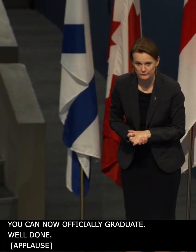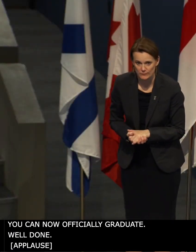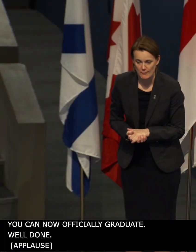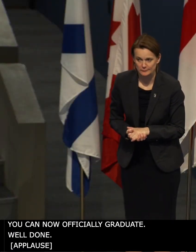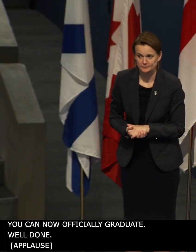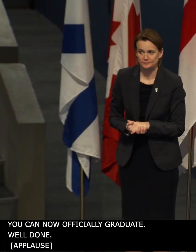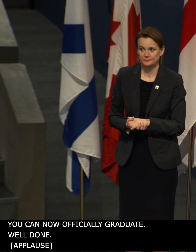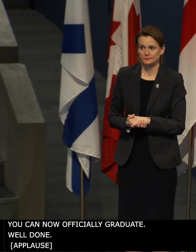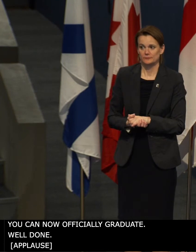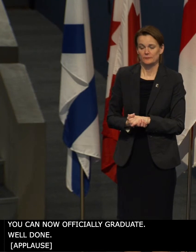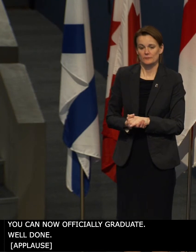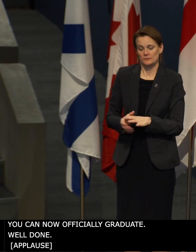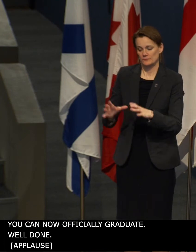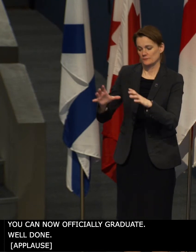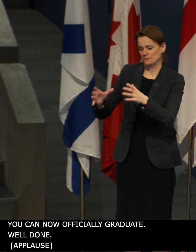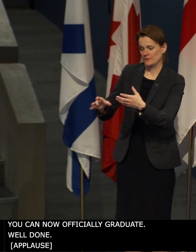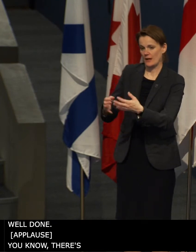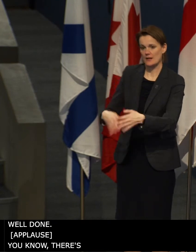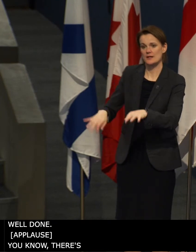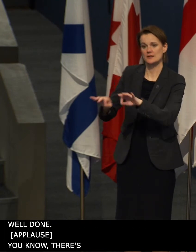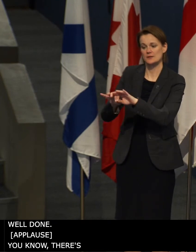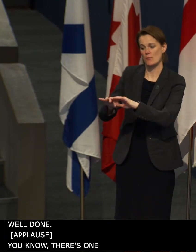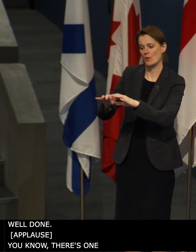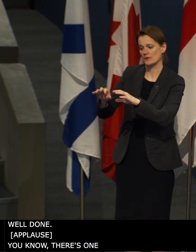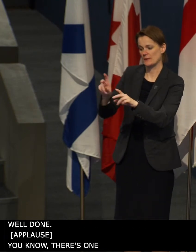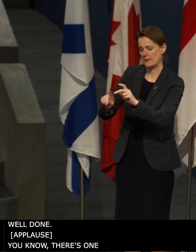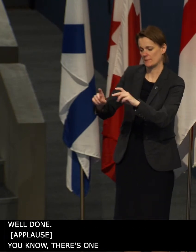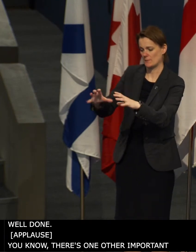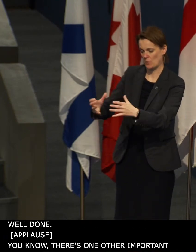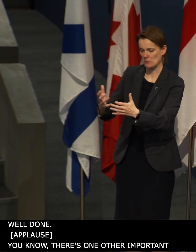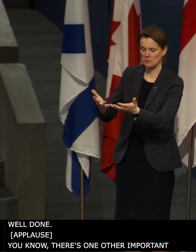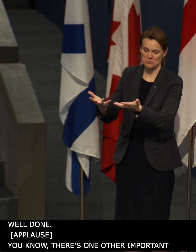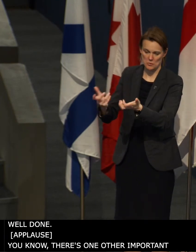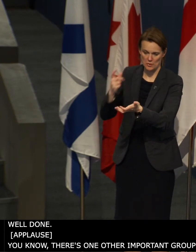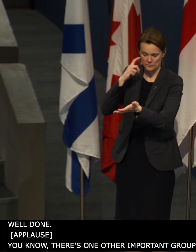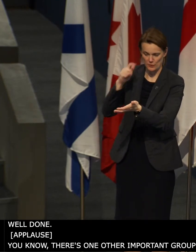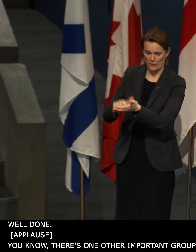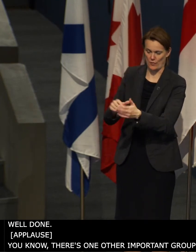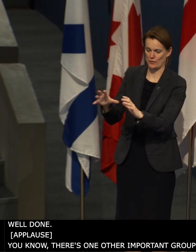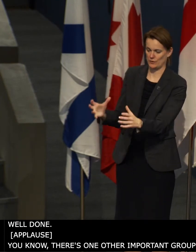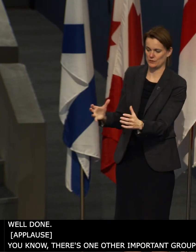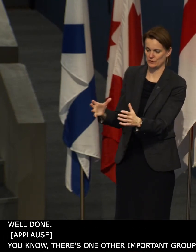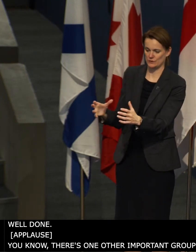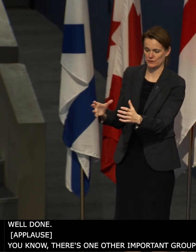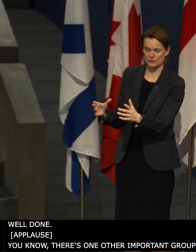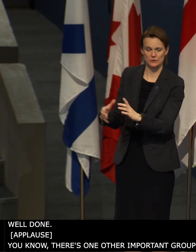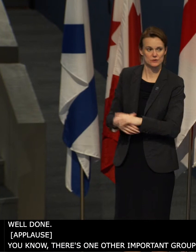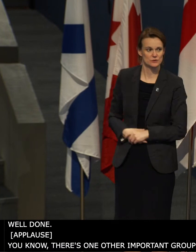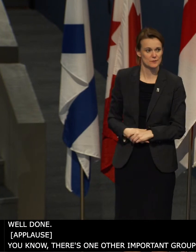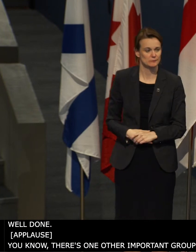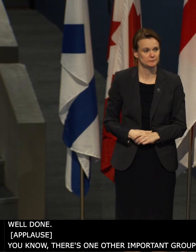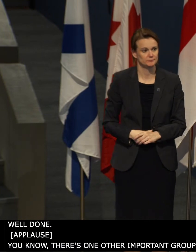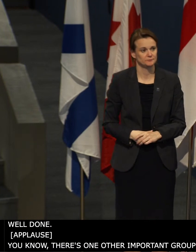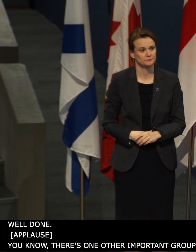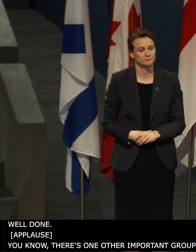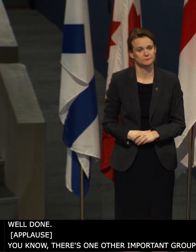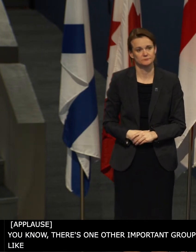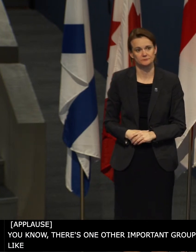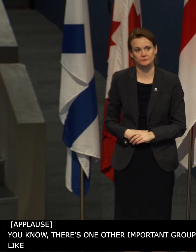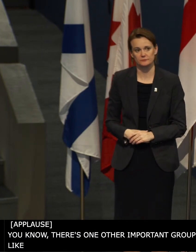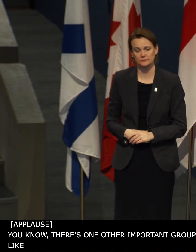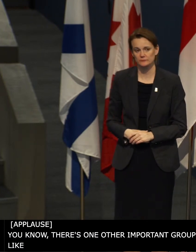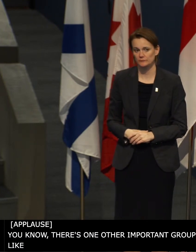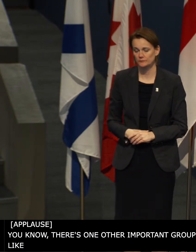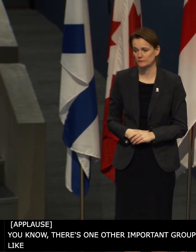You know, there's one other important group of individuals joining us this afternoon that I'd like to acknowledge. You see,